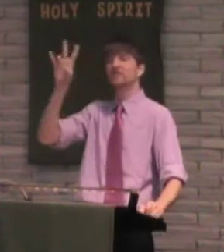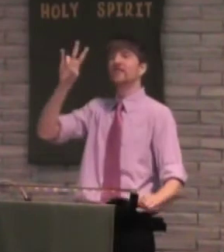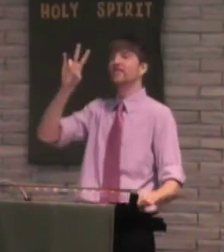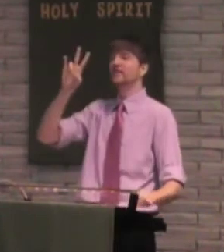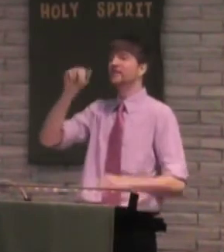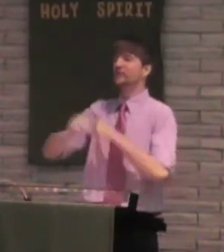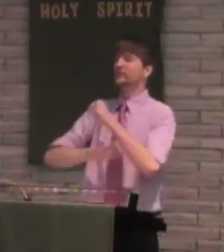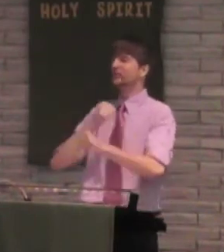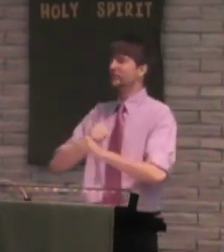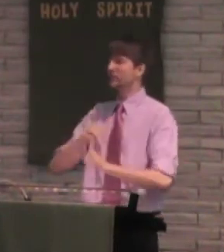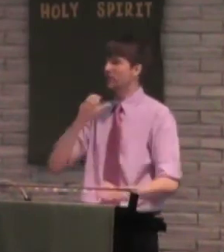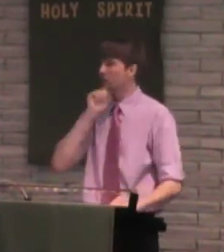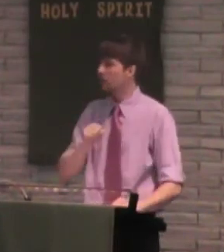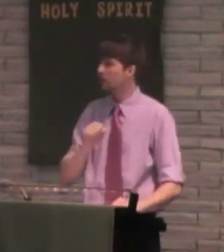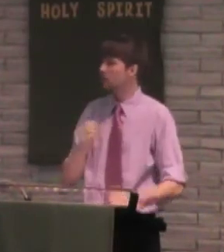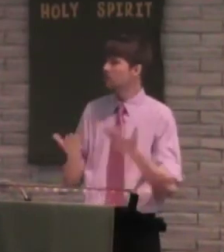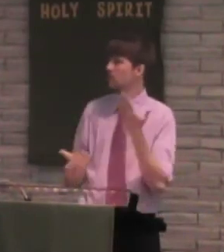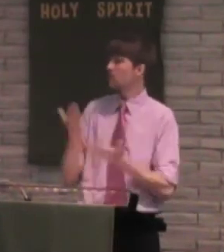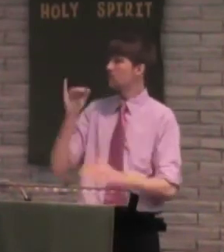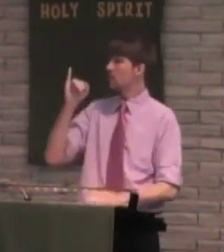time Isaac was 37 years old.